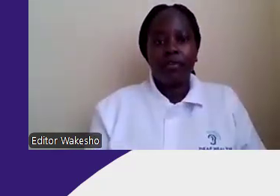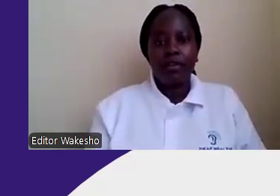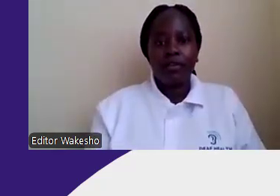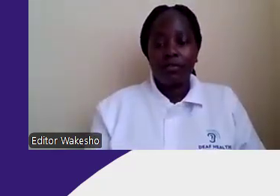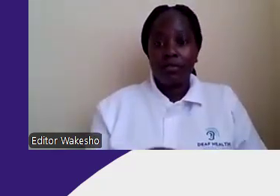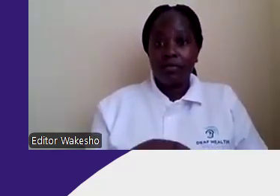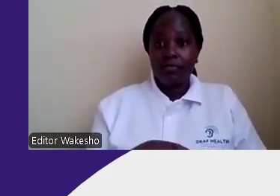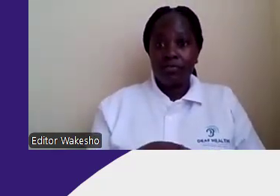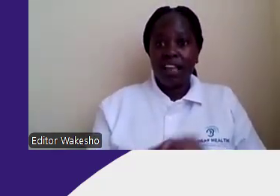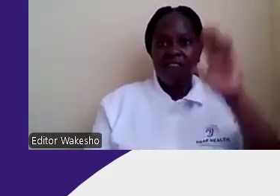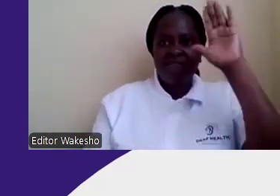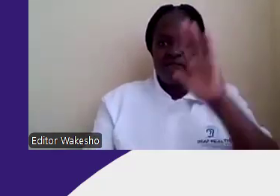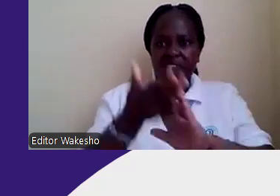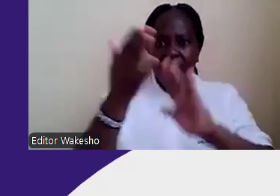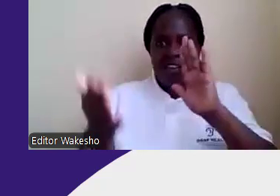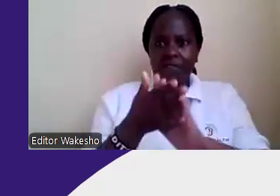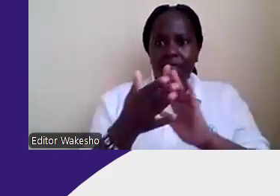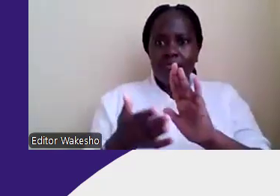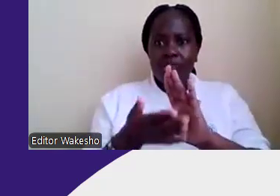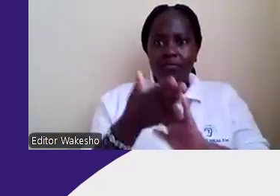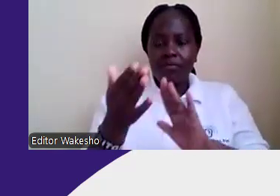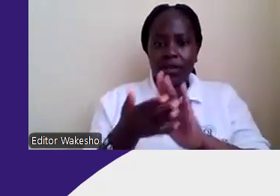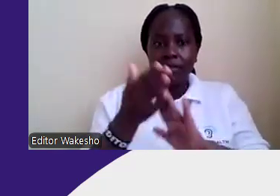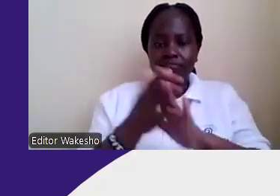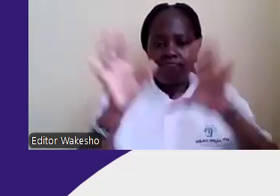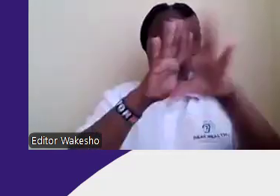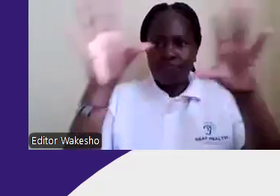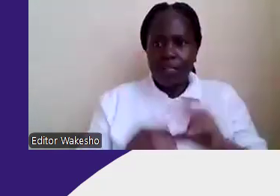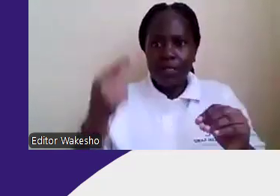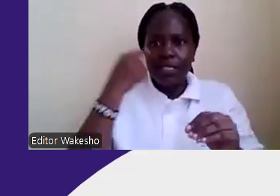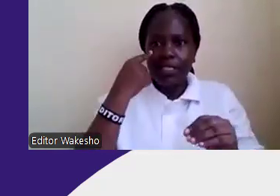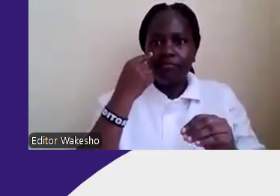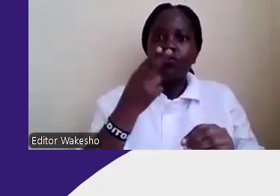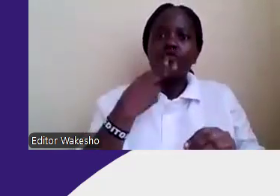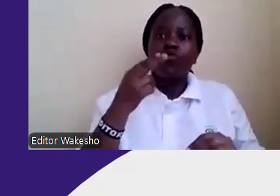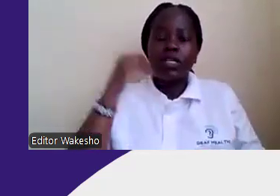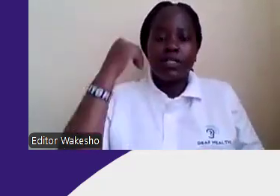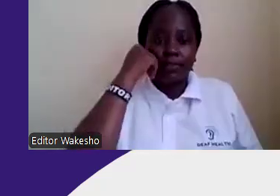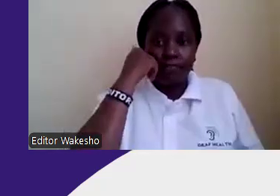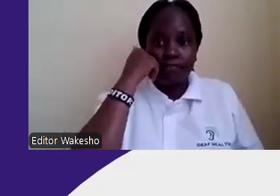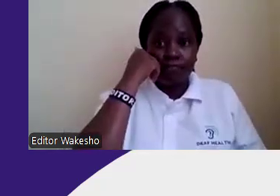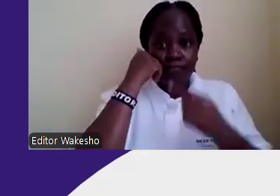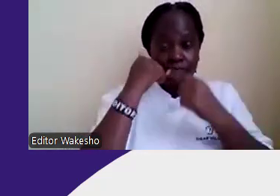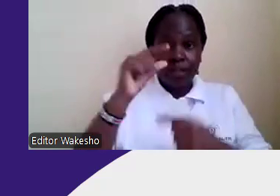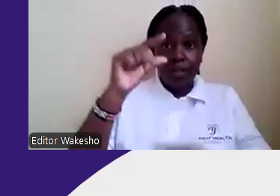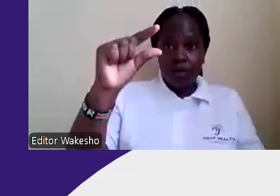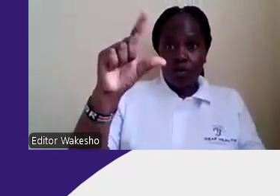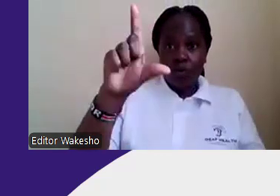quick picture summary of what we see in diabetes. So glucose is a molecule